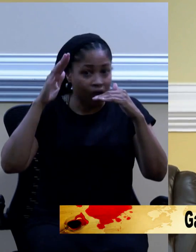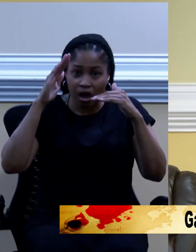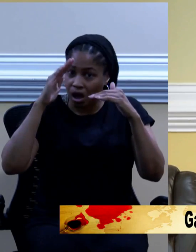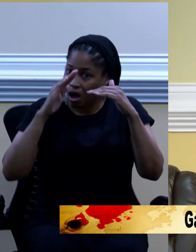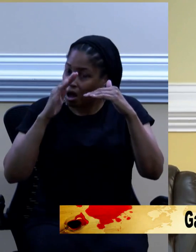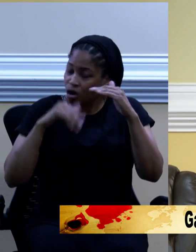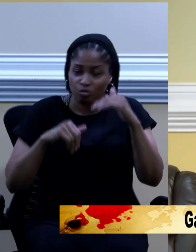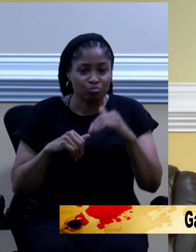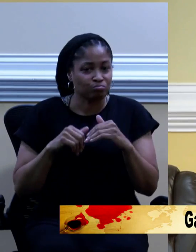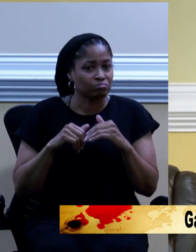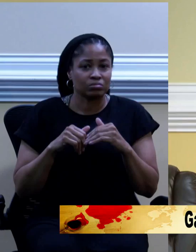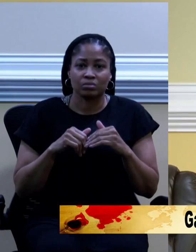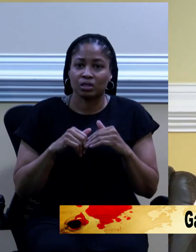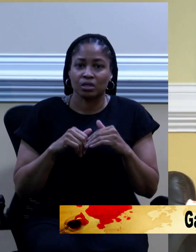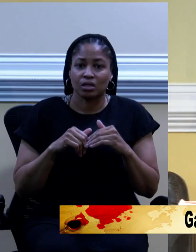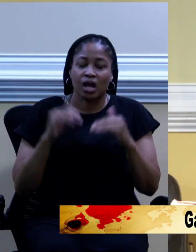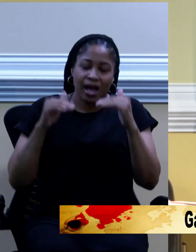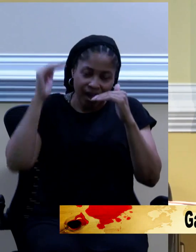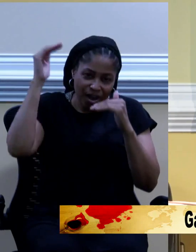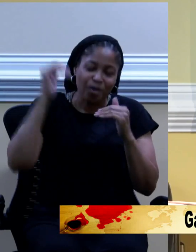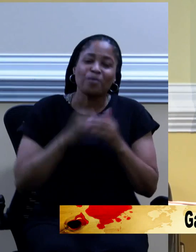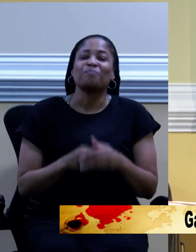it.